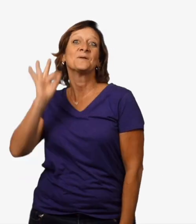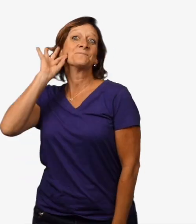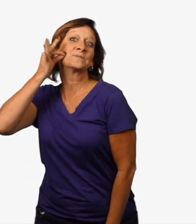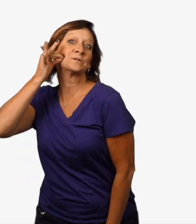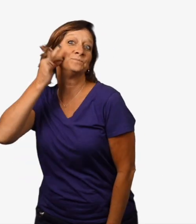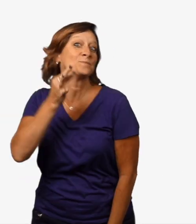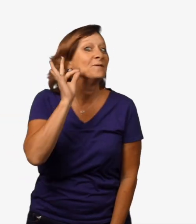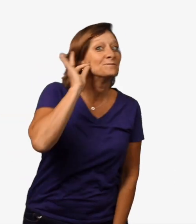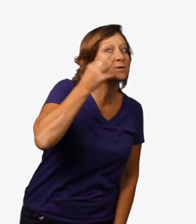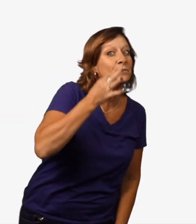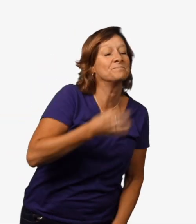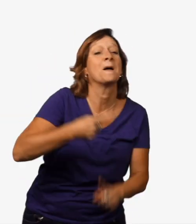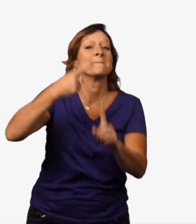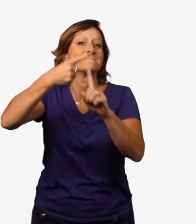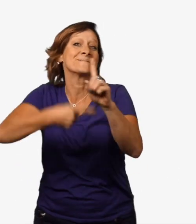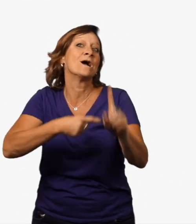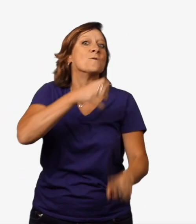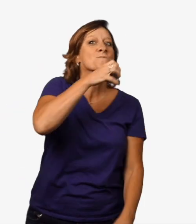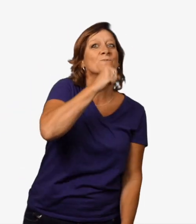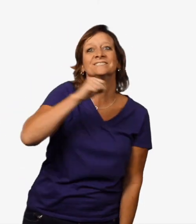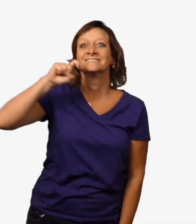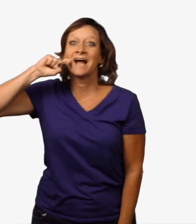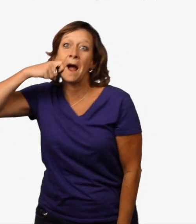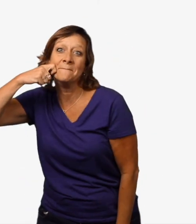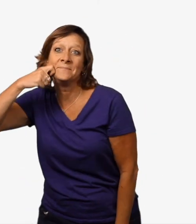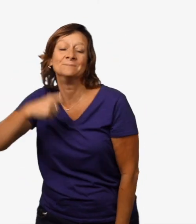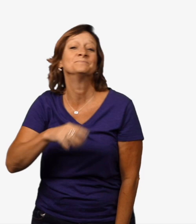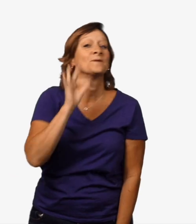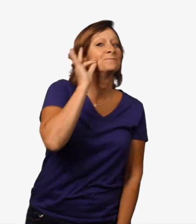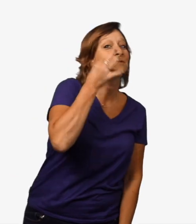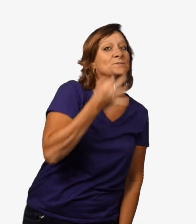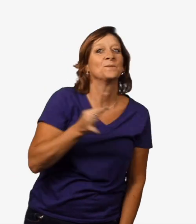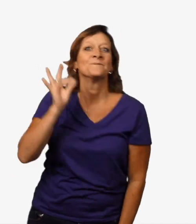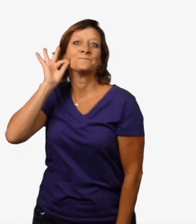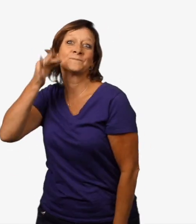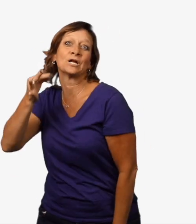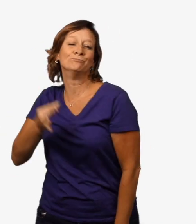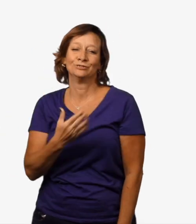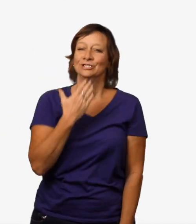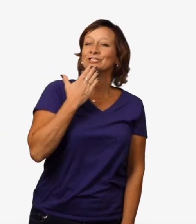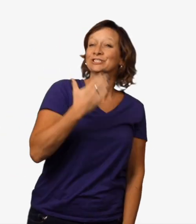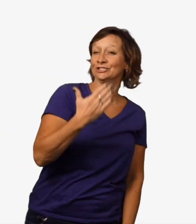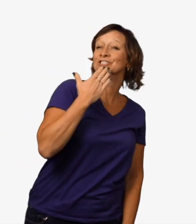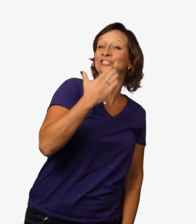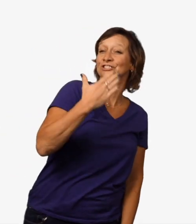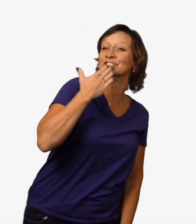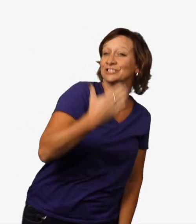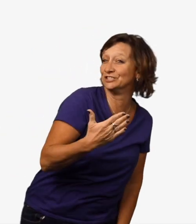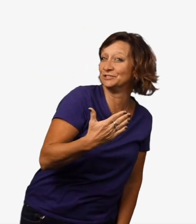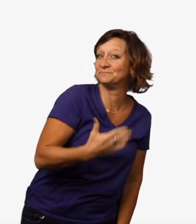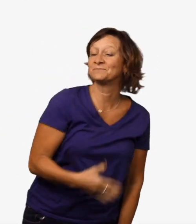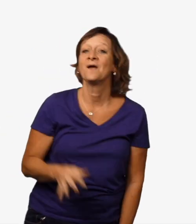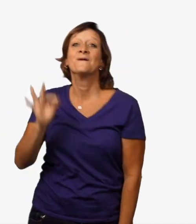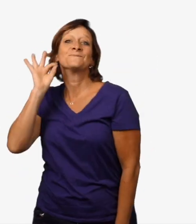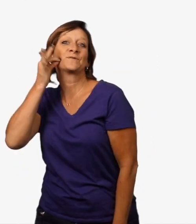Fruit. Fruit. Banana, orange, apple. Fruit. Fruit. Good, good, good.